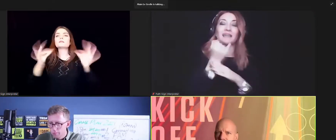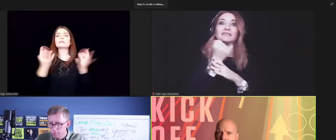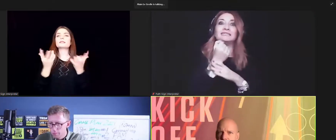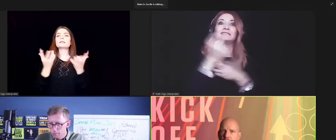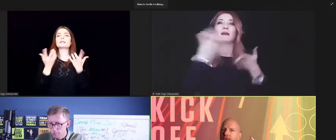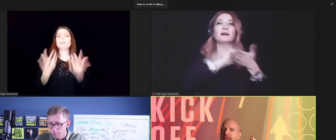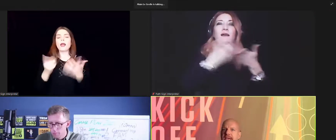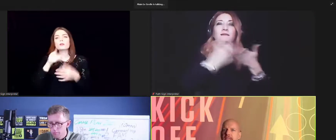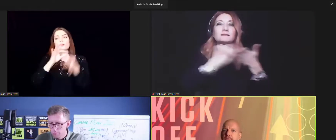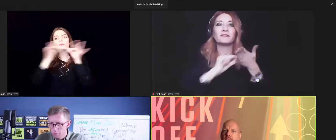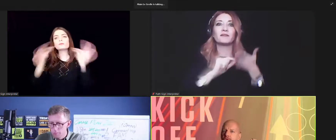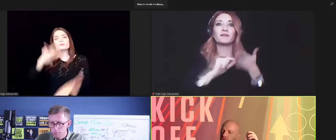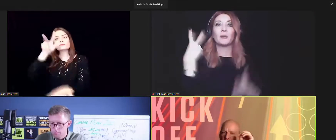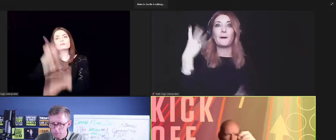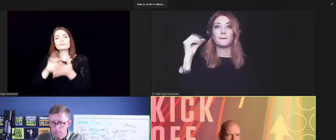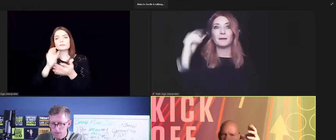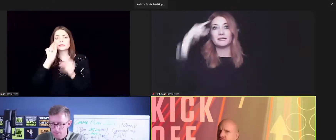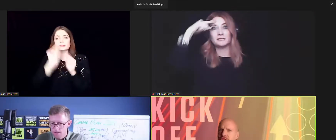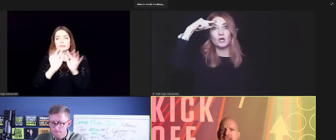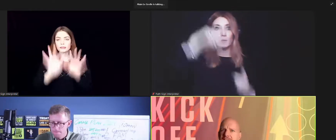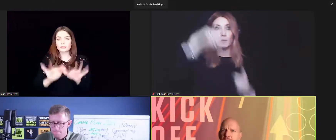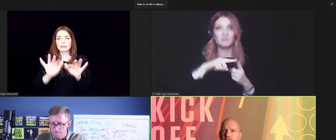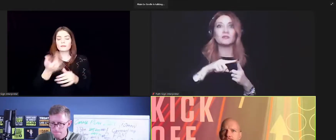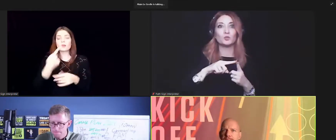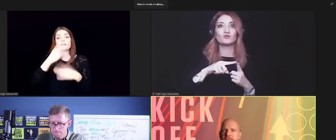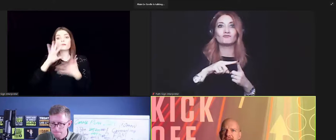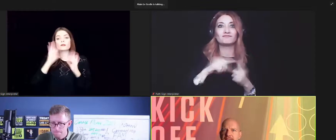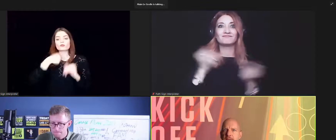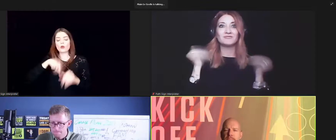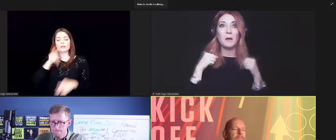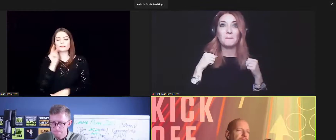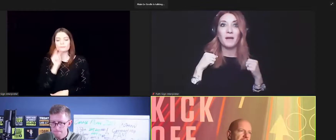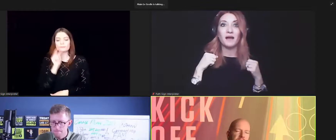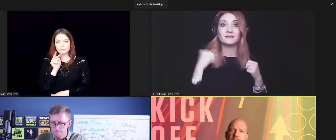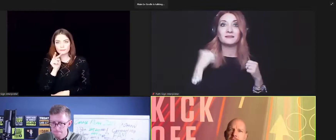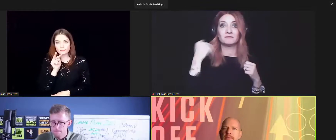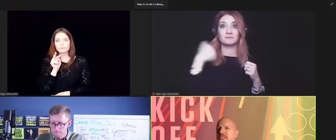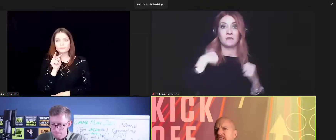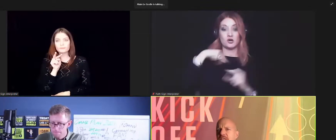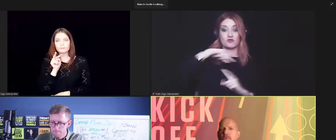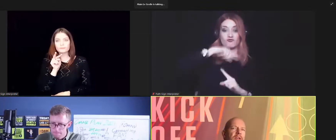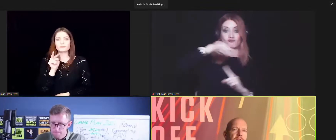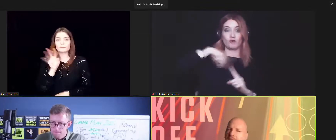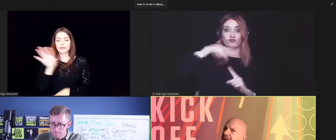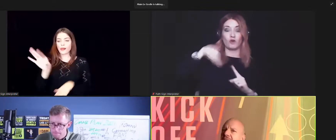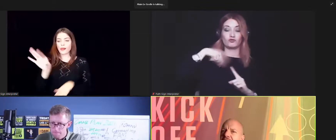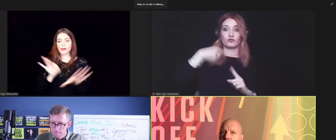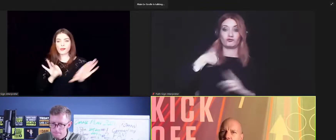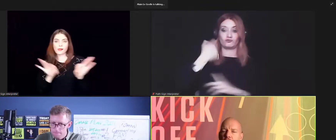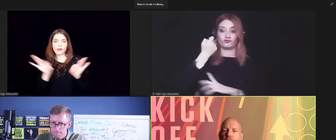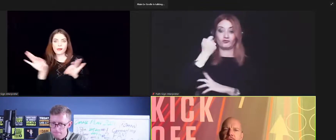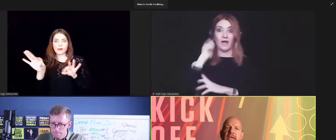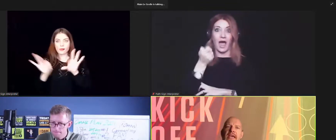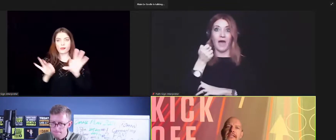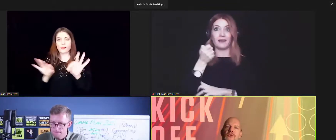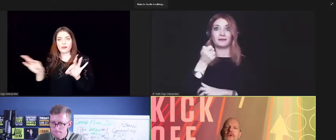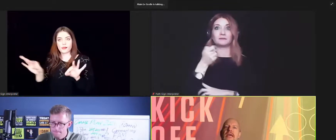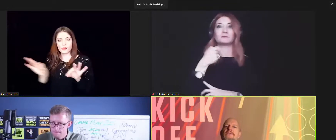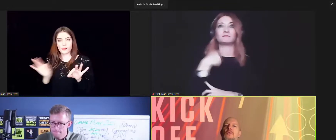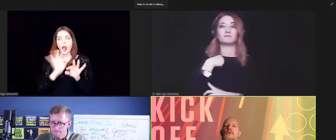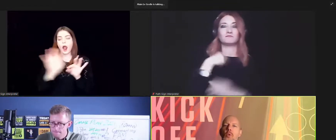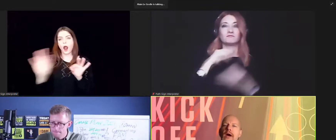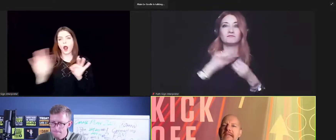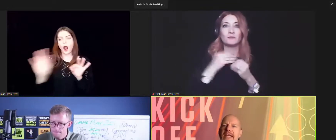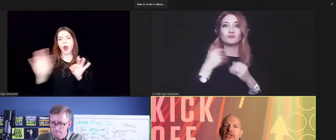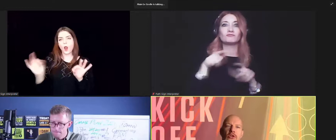exclusive people on that, just taking a few people of that, maybe 50, maybe 60, 100, I don't know. And you're going to